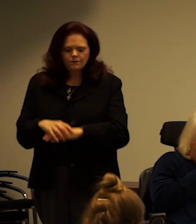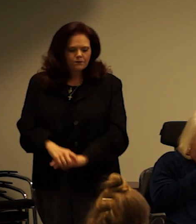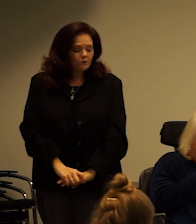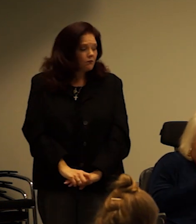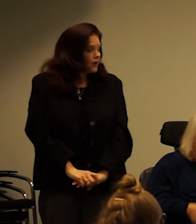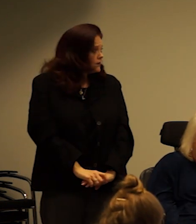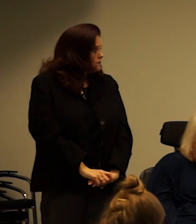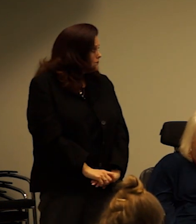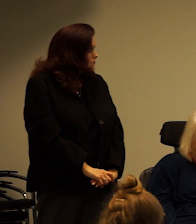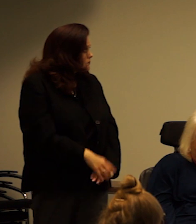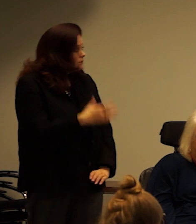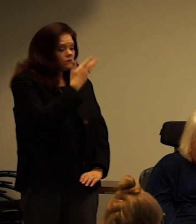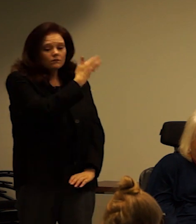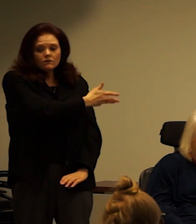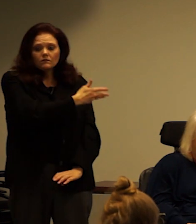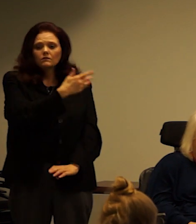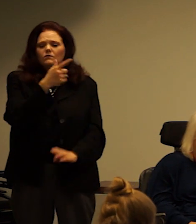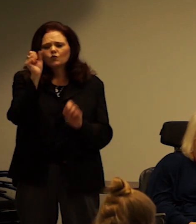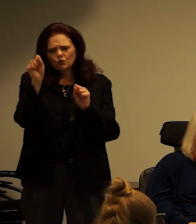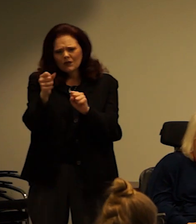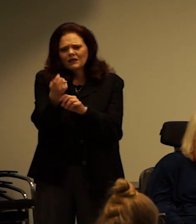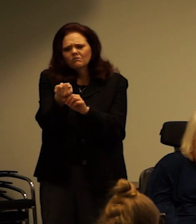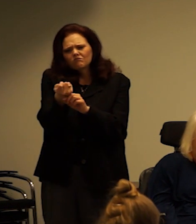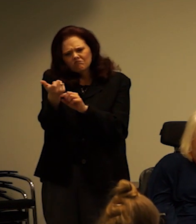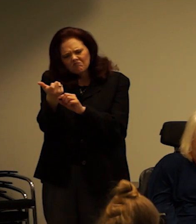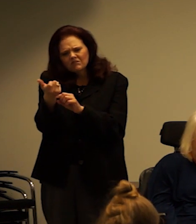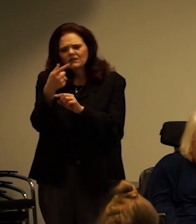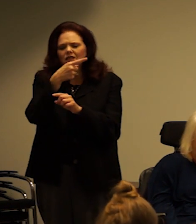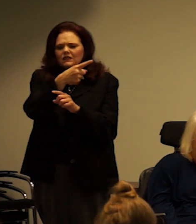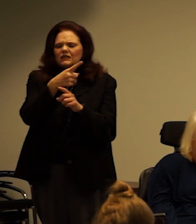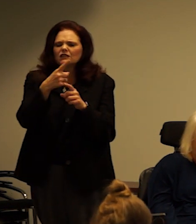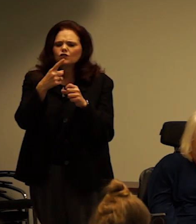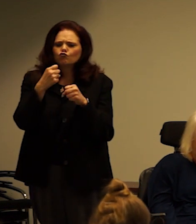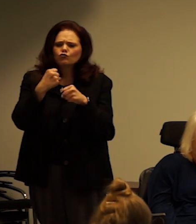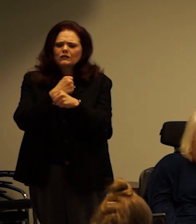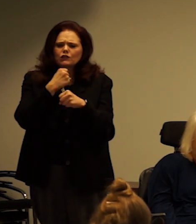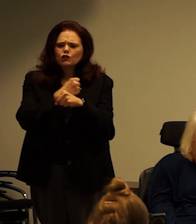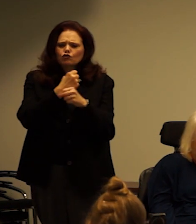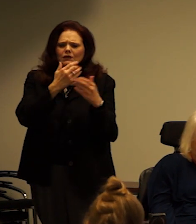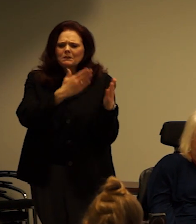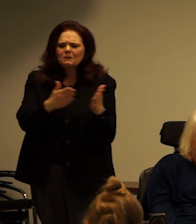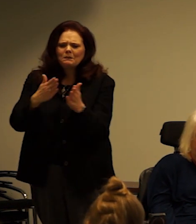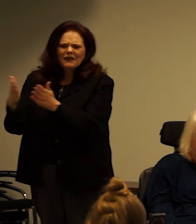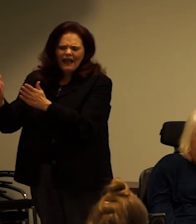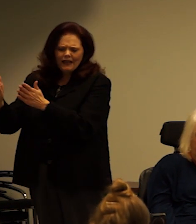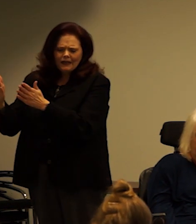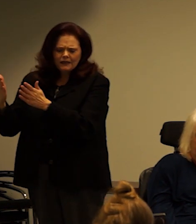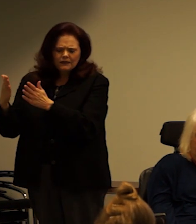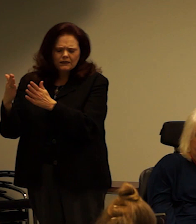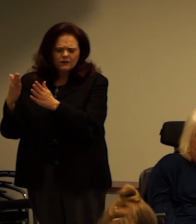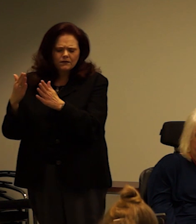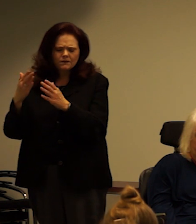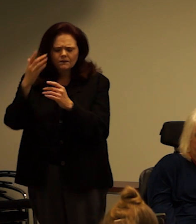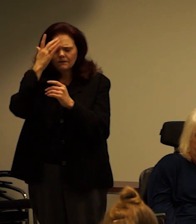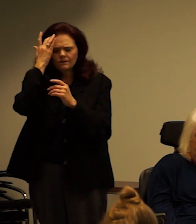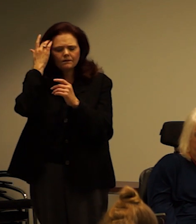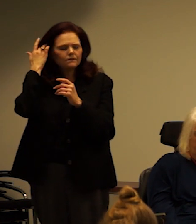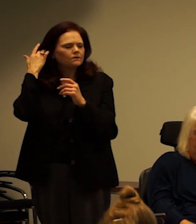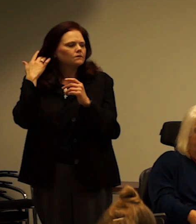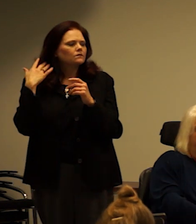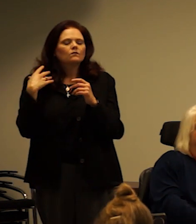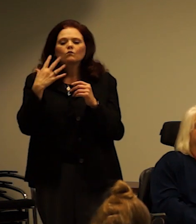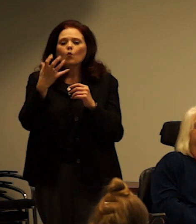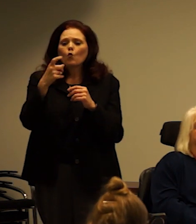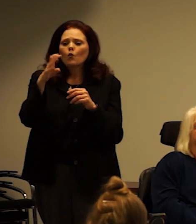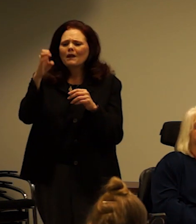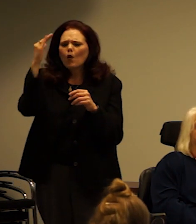All right, this slide, actually, could be left out. This is a strategic plan that the Response and Recovery for Everyone Committee developed, and we just wanted y'all